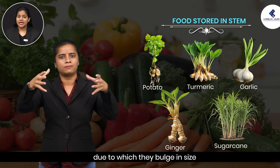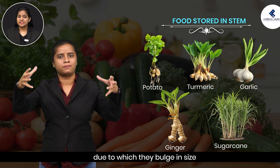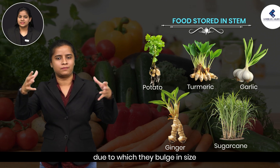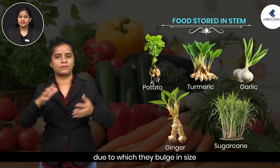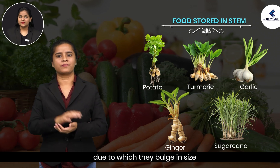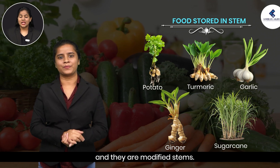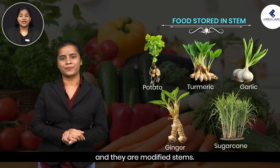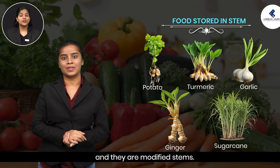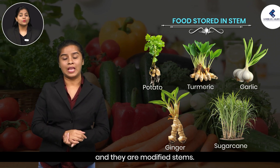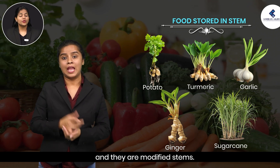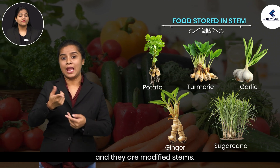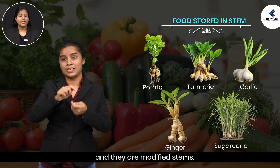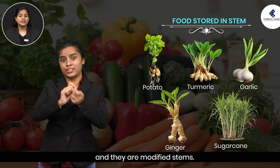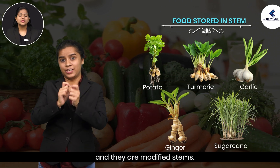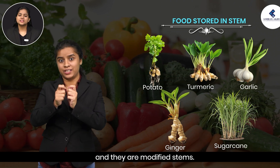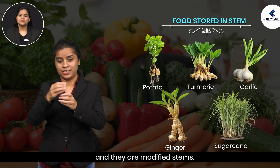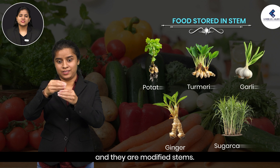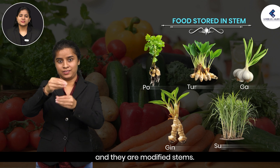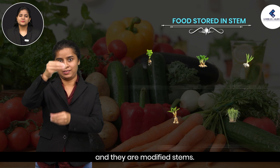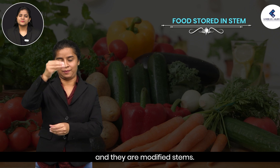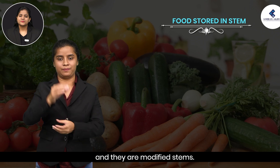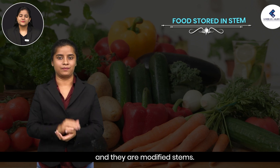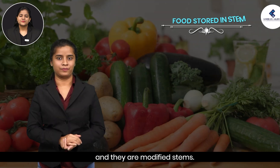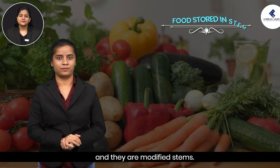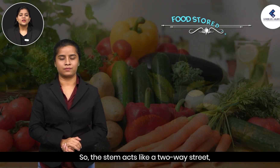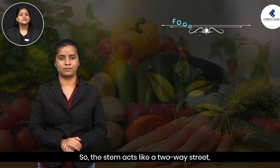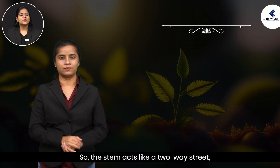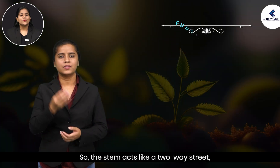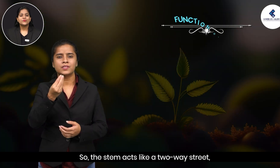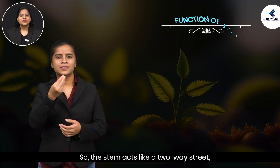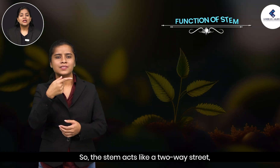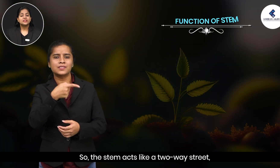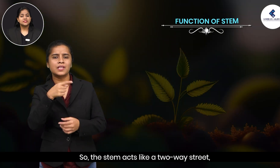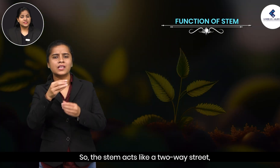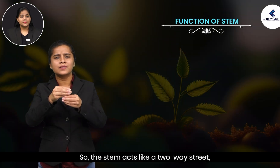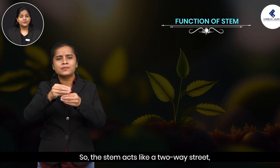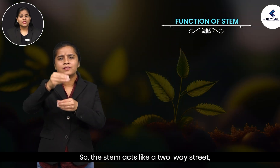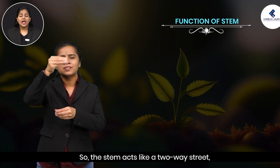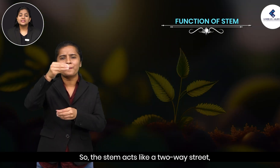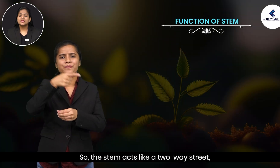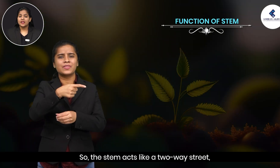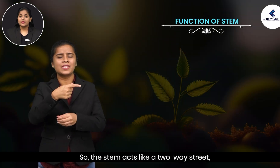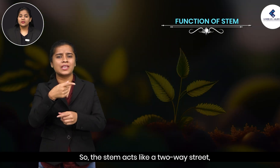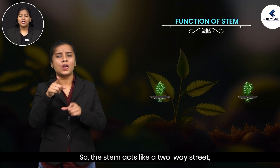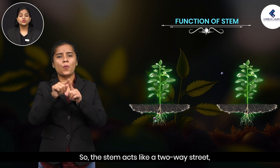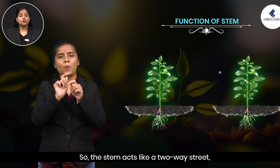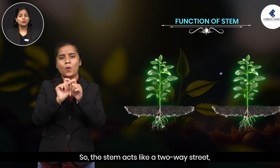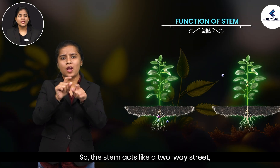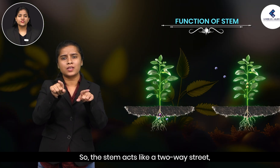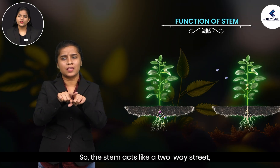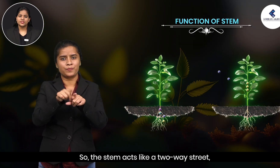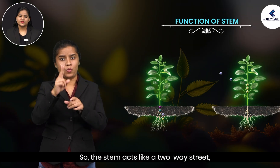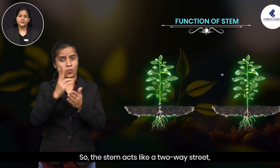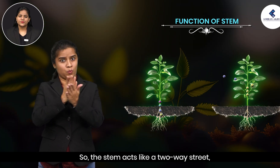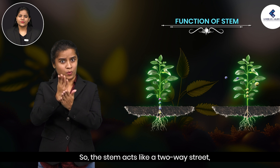in size and their modified stems. So, the stem acts like a